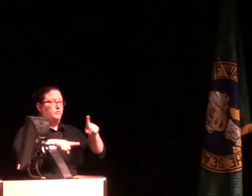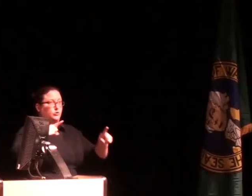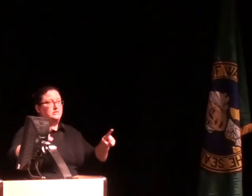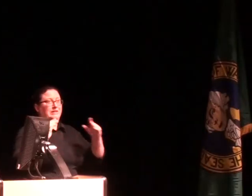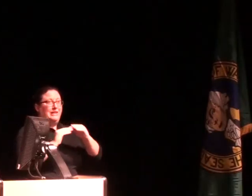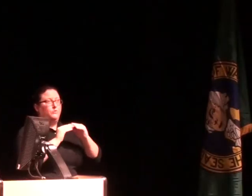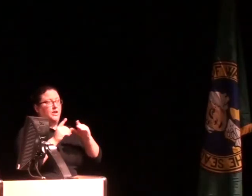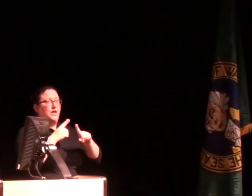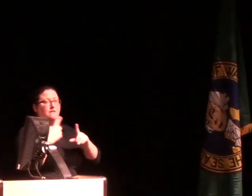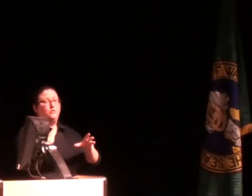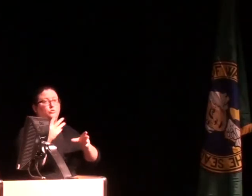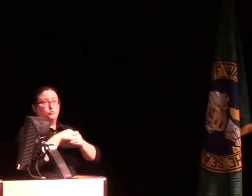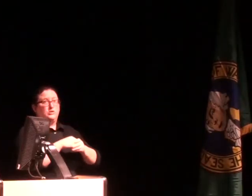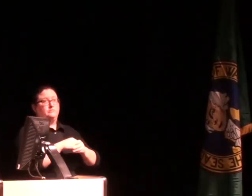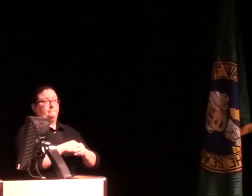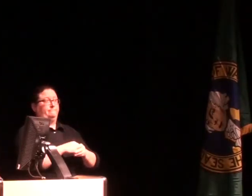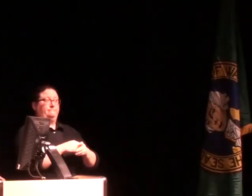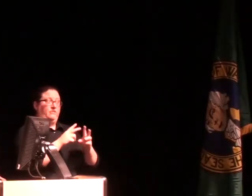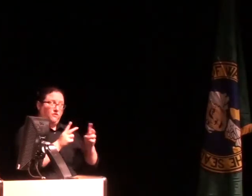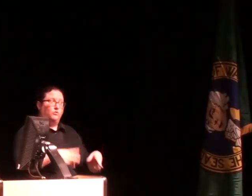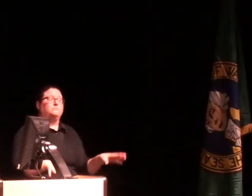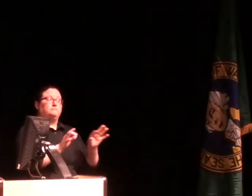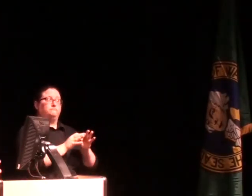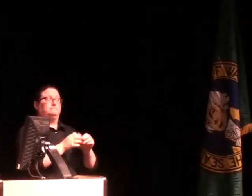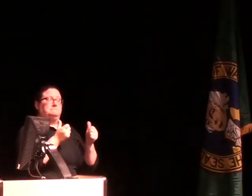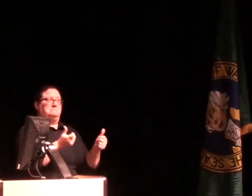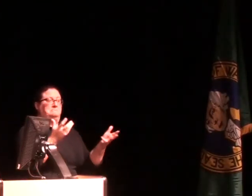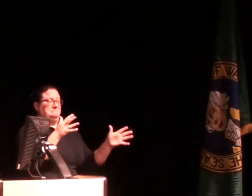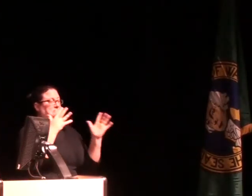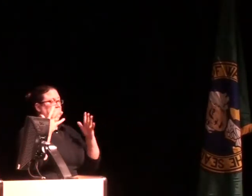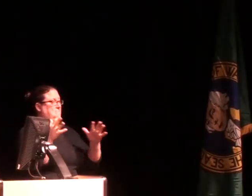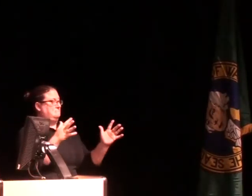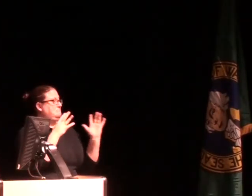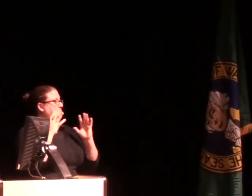and Inclusion. Very significant development.